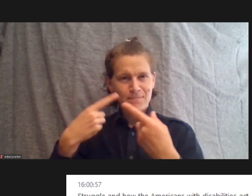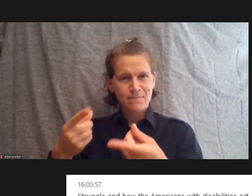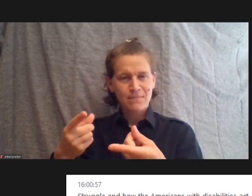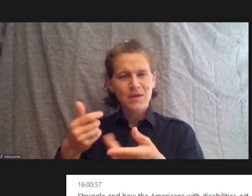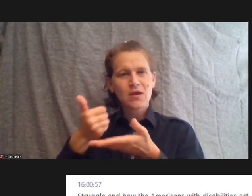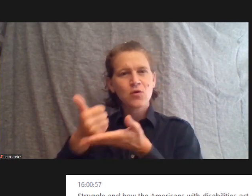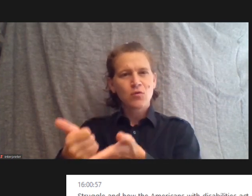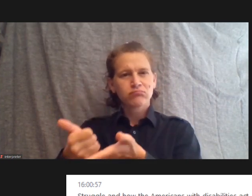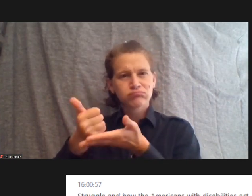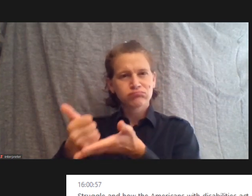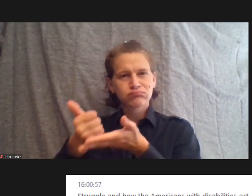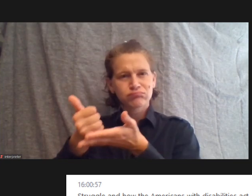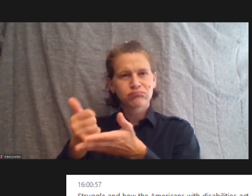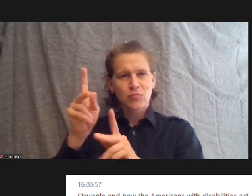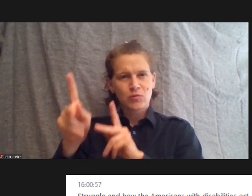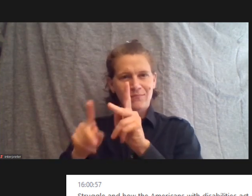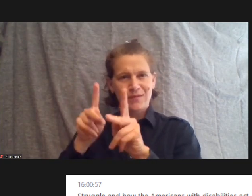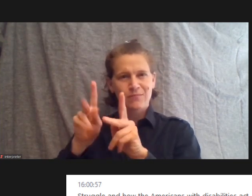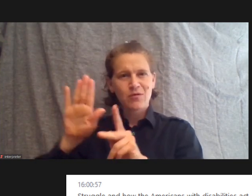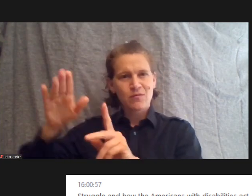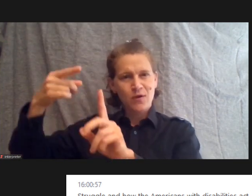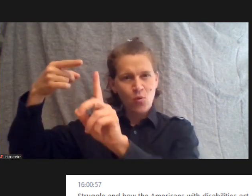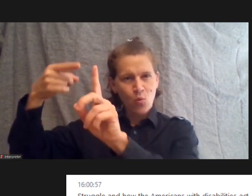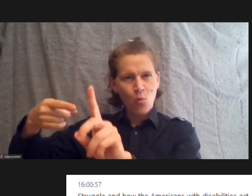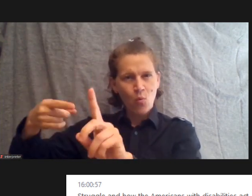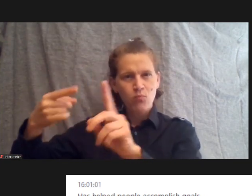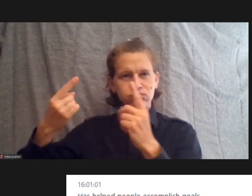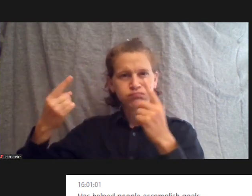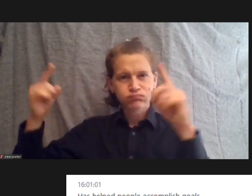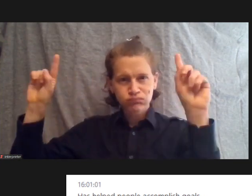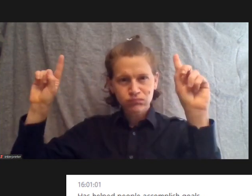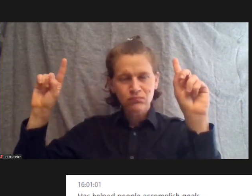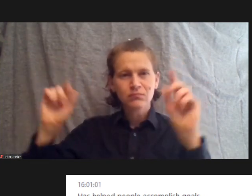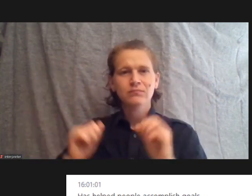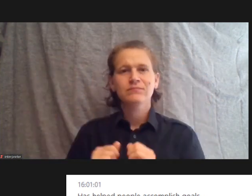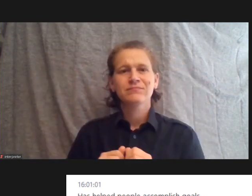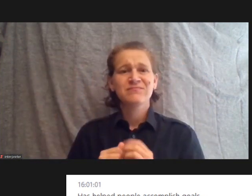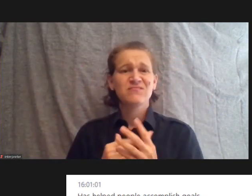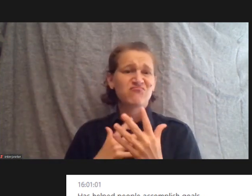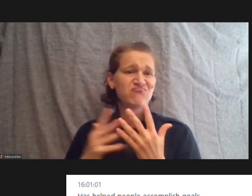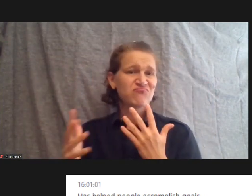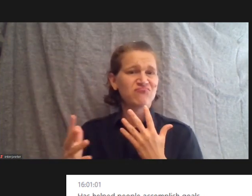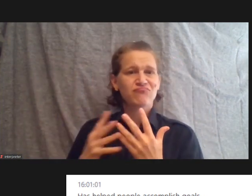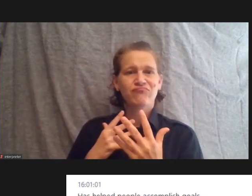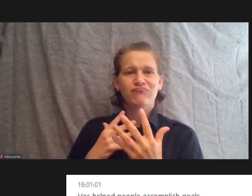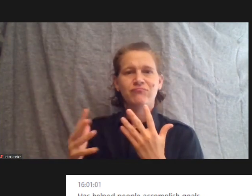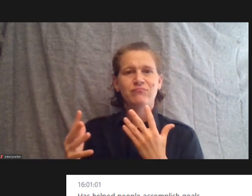people accomplish goals in spite of.